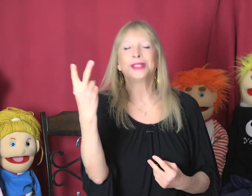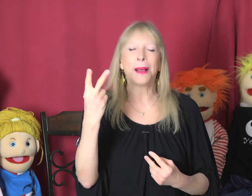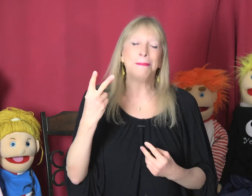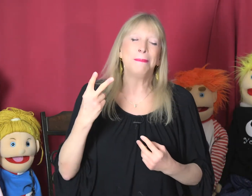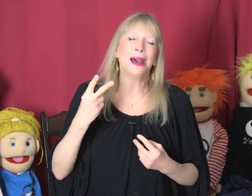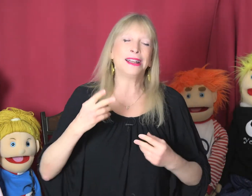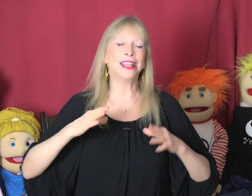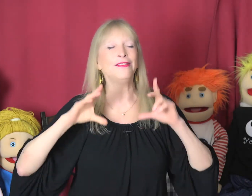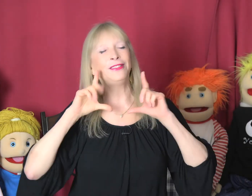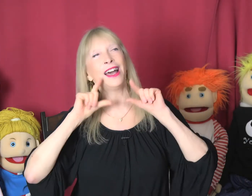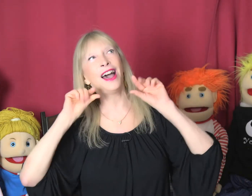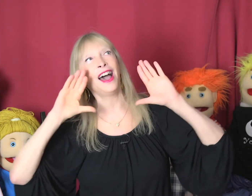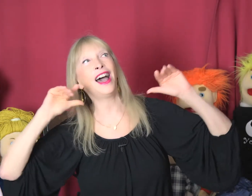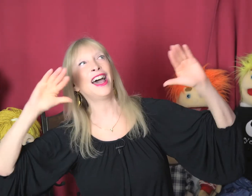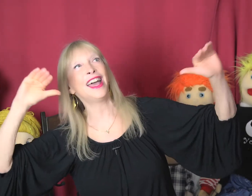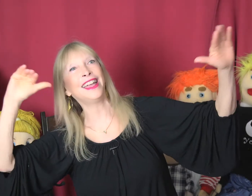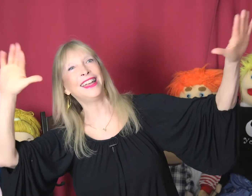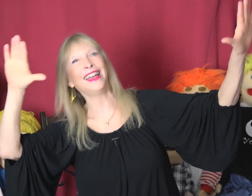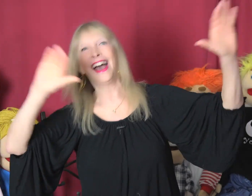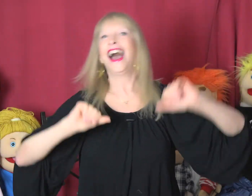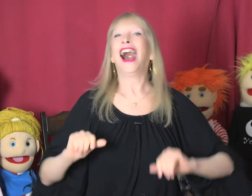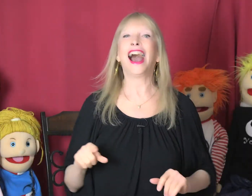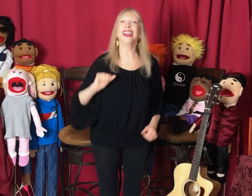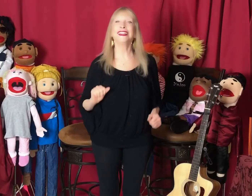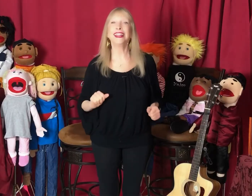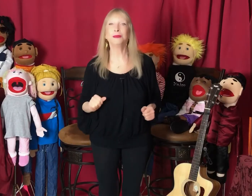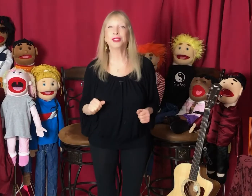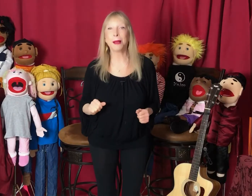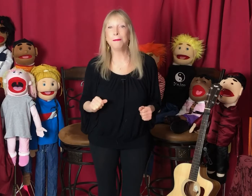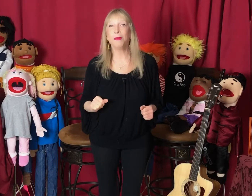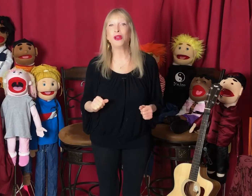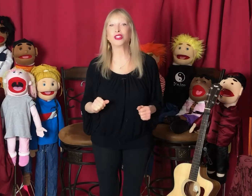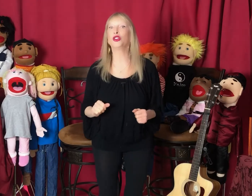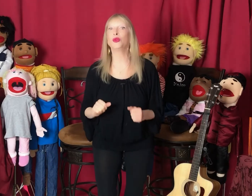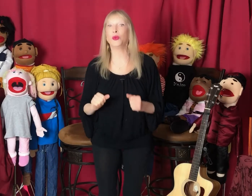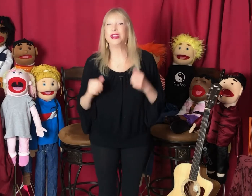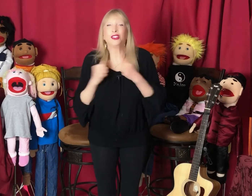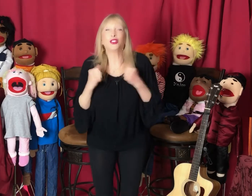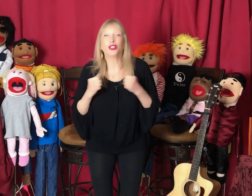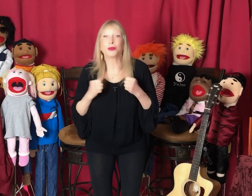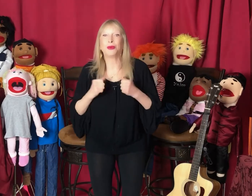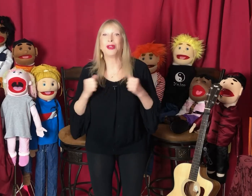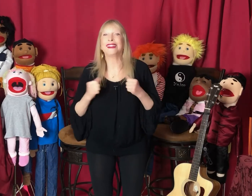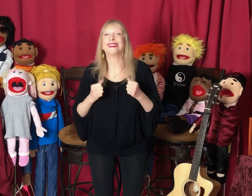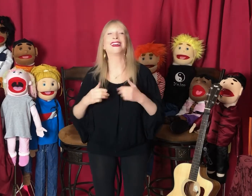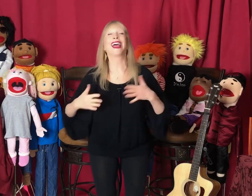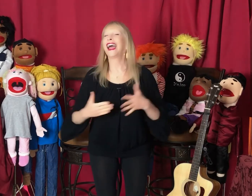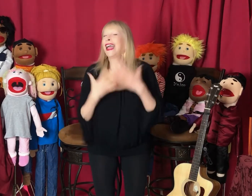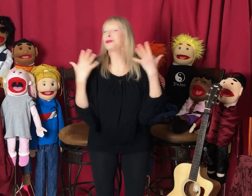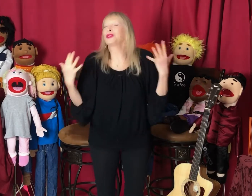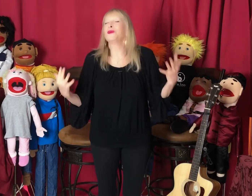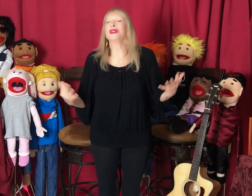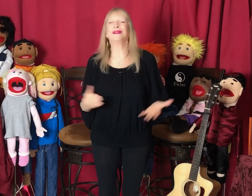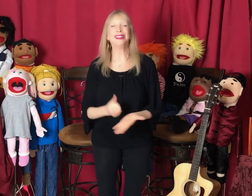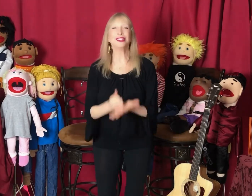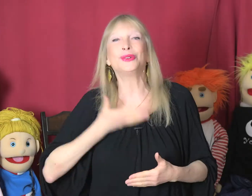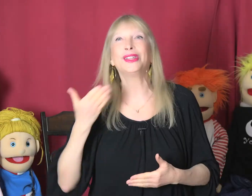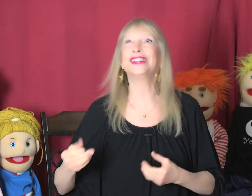somebody fly. I can help someone turn winter to spring. Or help someone reach touch to the